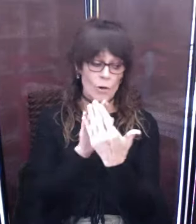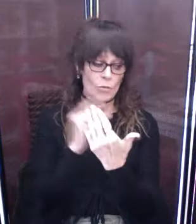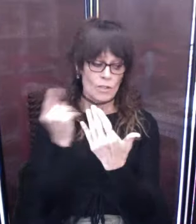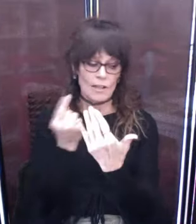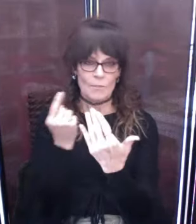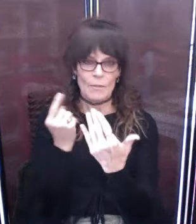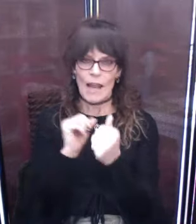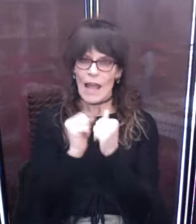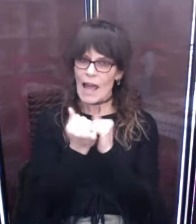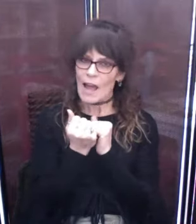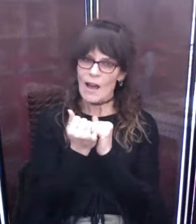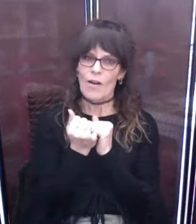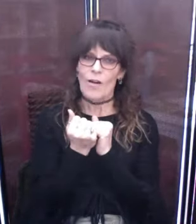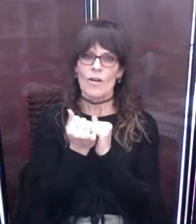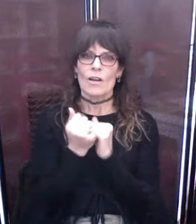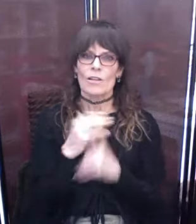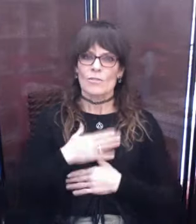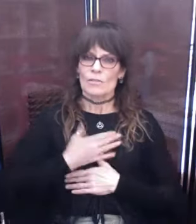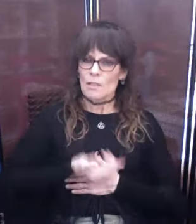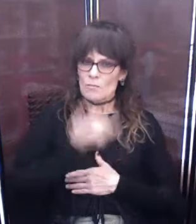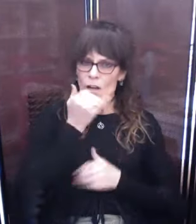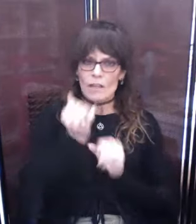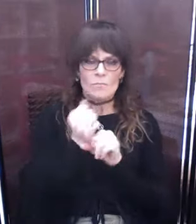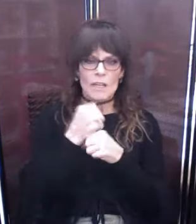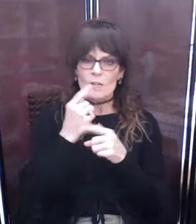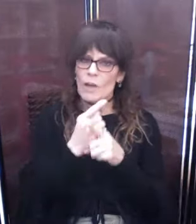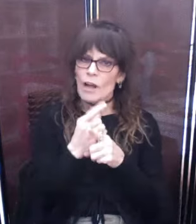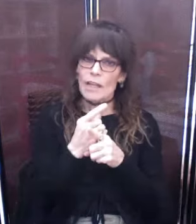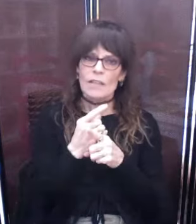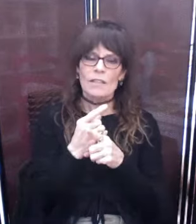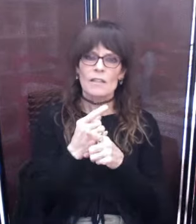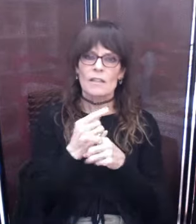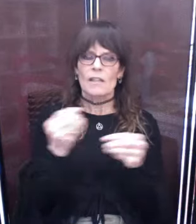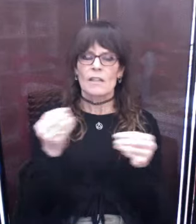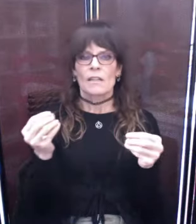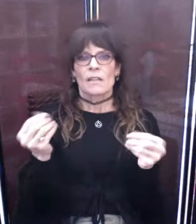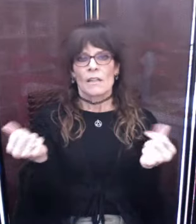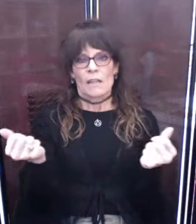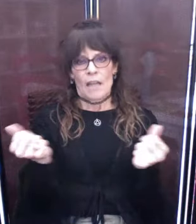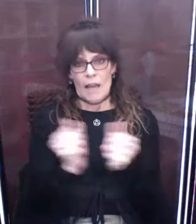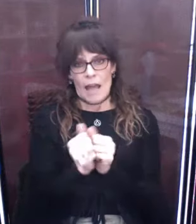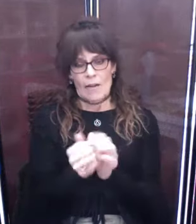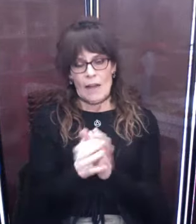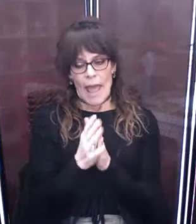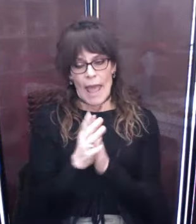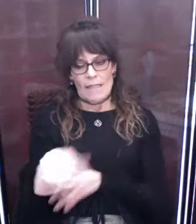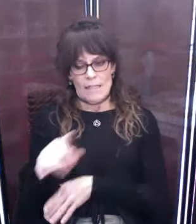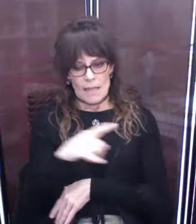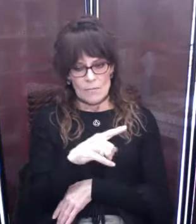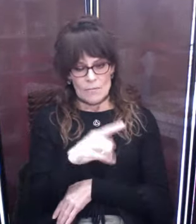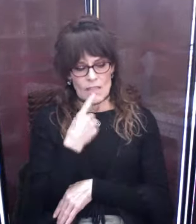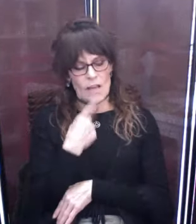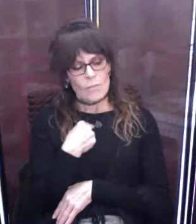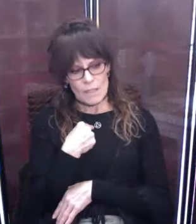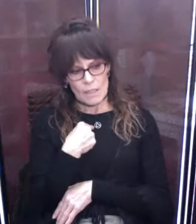lay out the harms that I've done. And then most importantly, how to ask them to tell me the terms of the